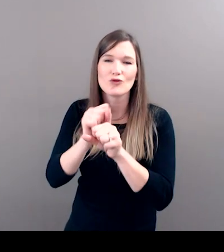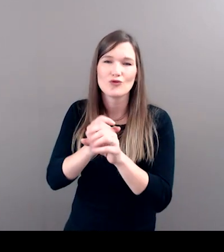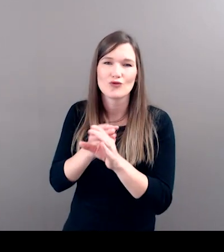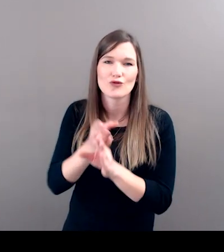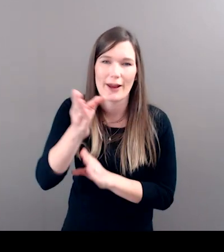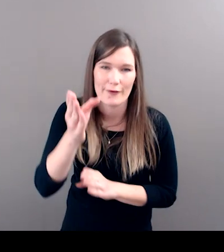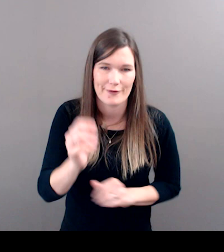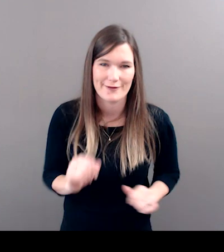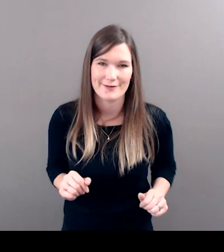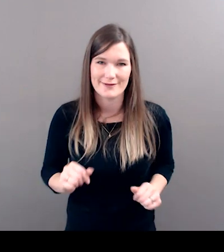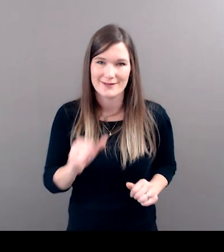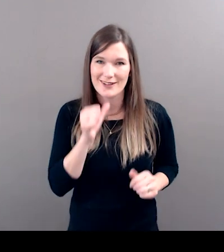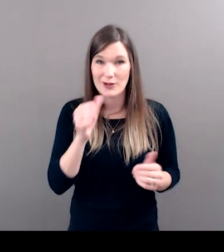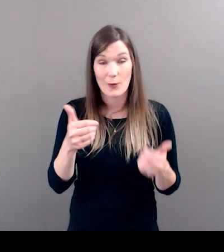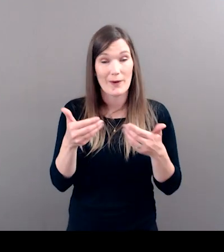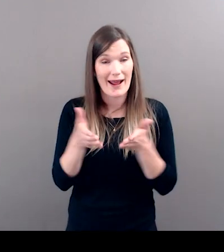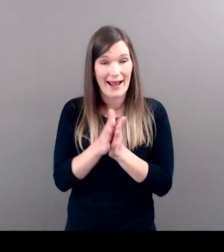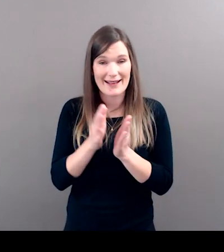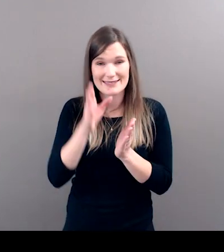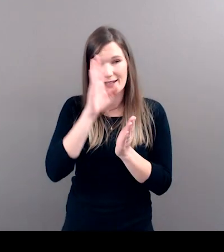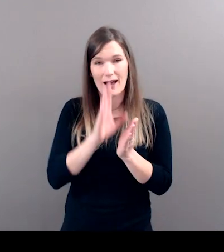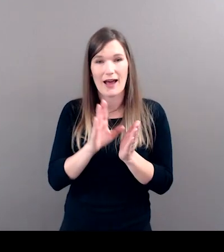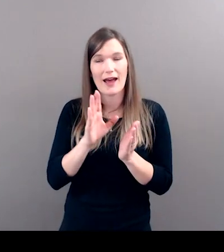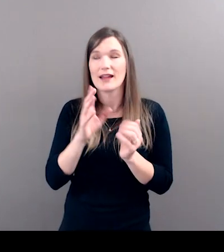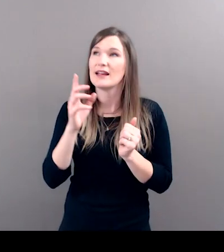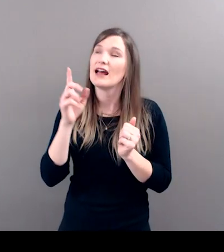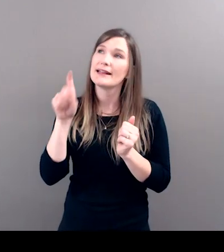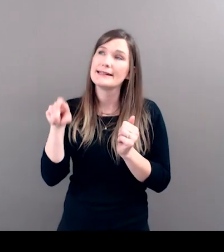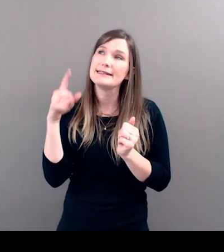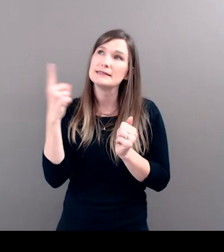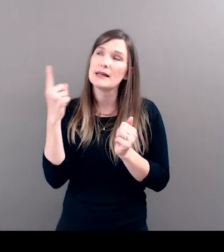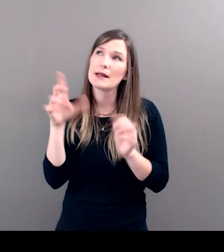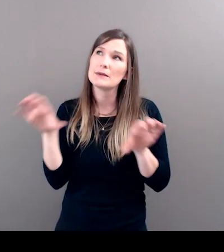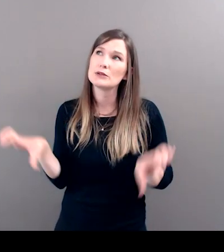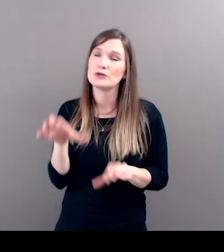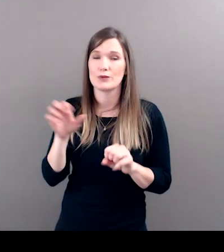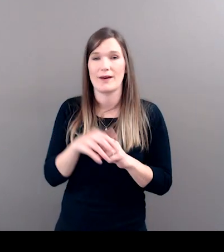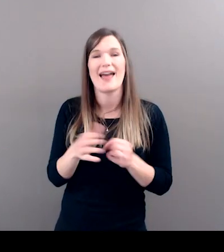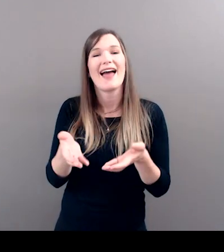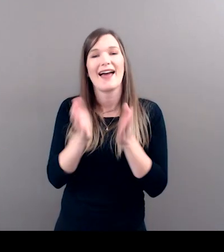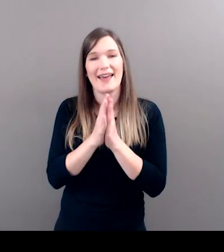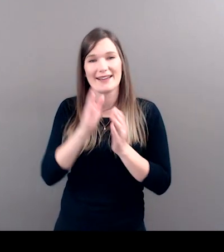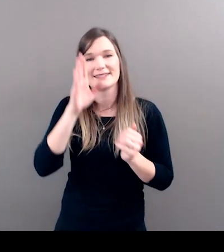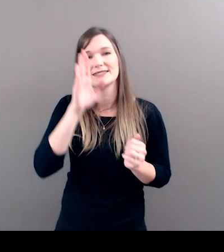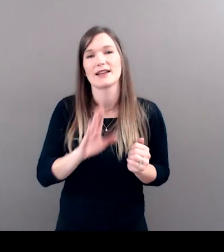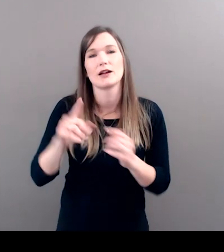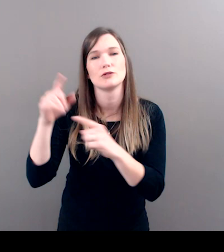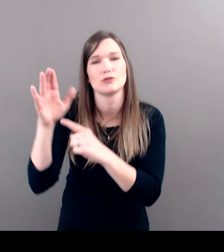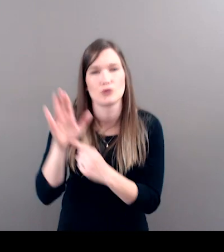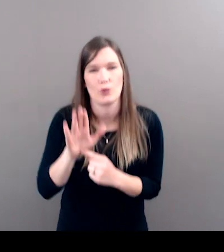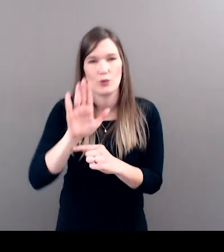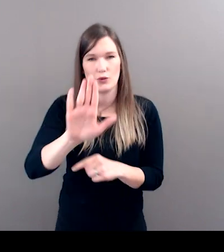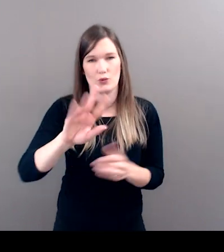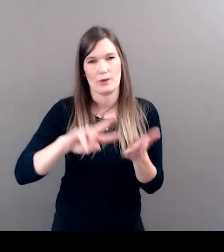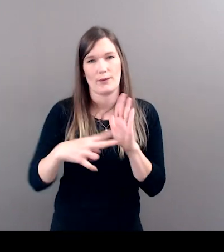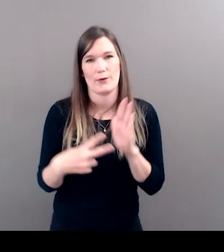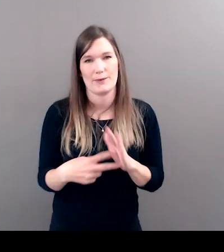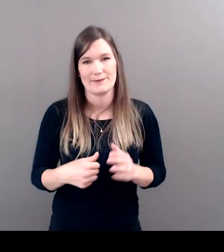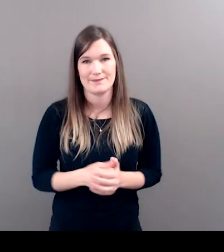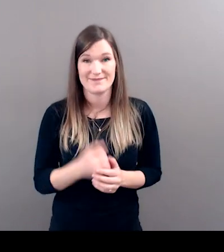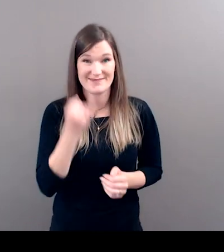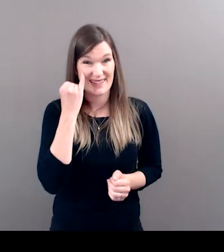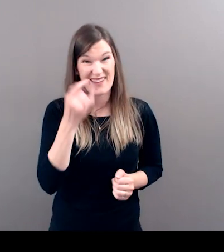Don't ask God for something to do. Ask God to show you your purpose. If you're not happy at your job, you're not fulfilling your